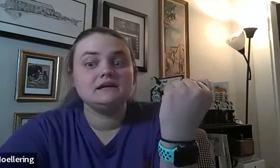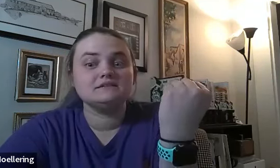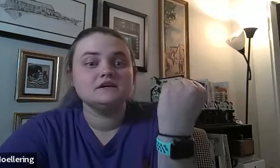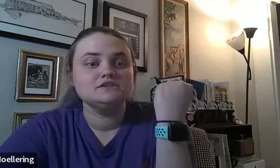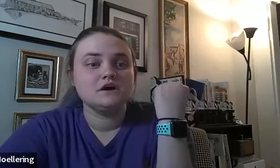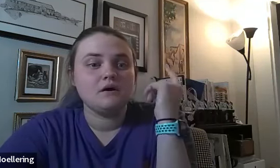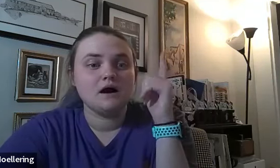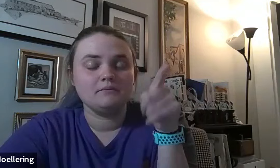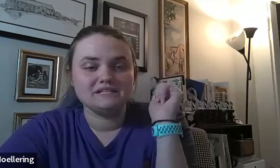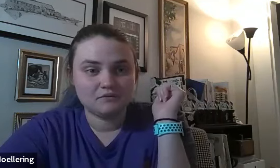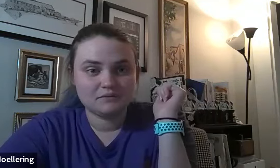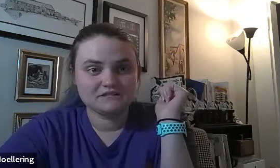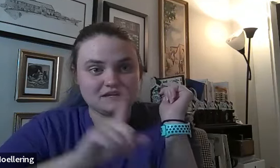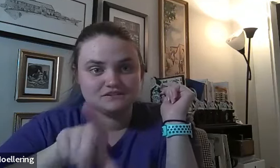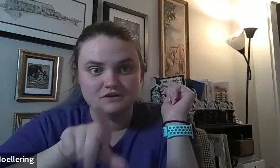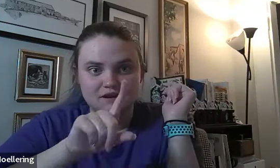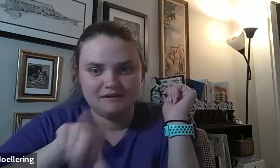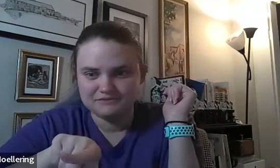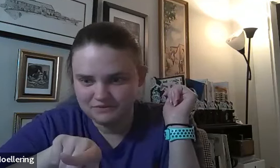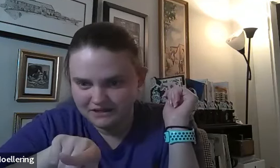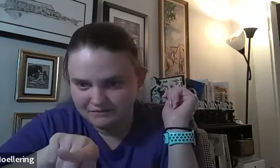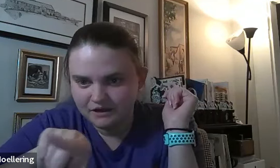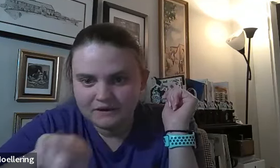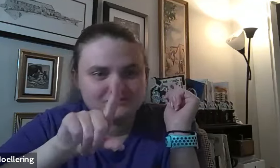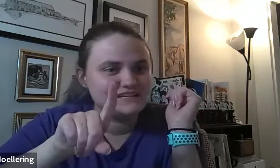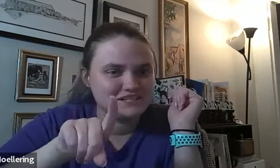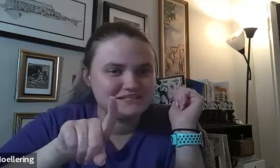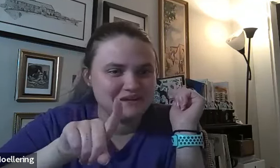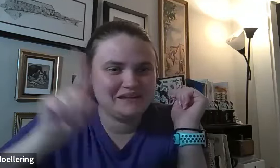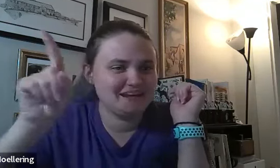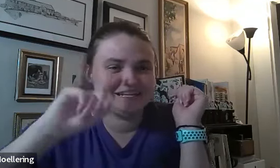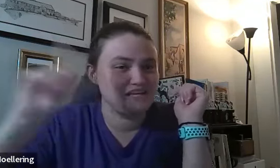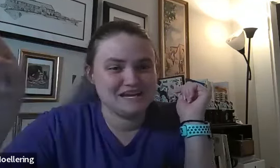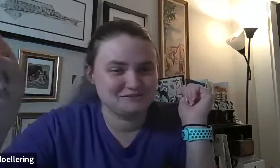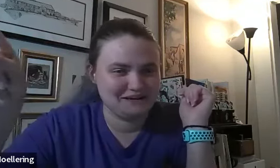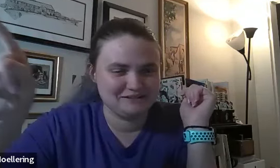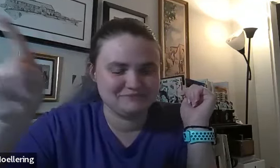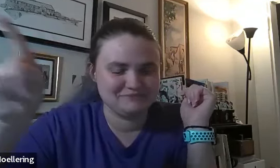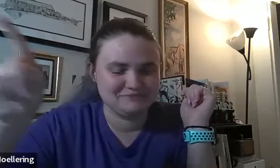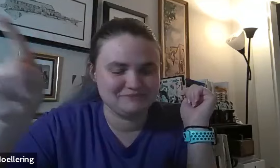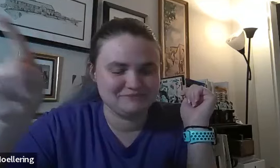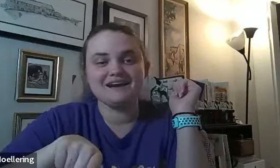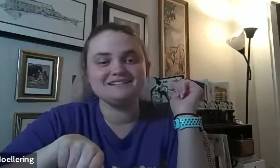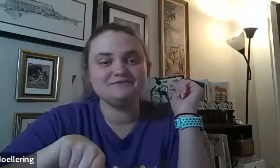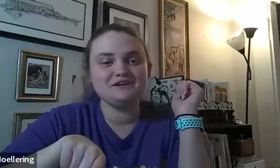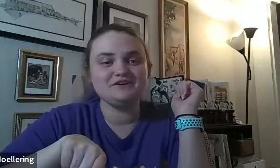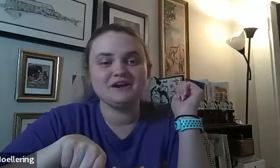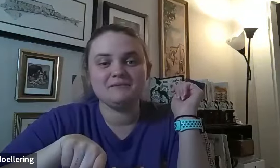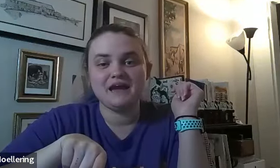Yes. So we did have one person ask, sorry, I was reading and I'm like, oh wait, you said it just to me. And I said yes randomly. Someone asked if we could at